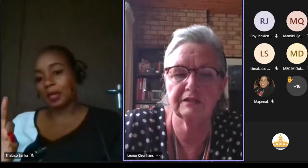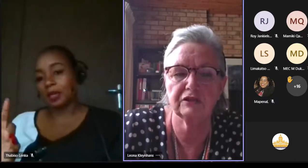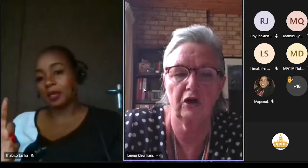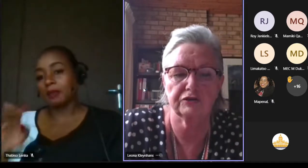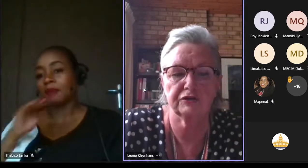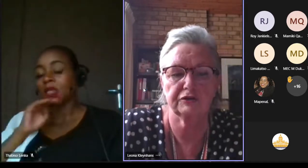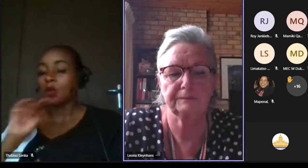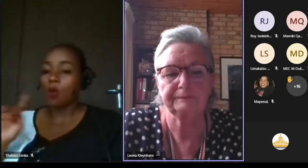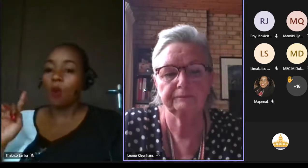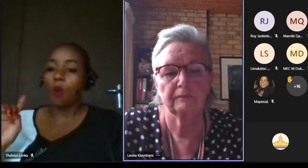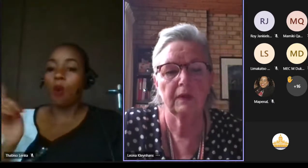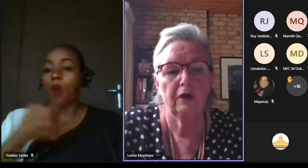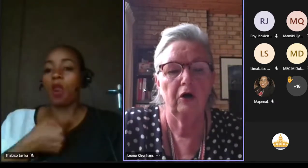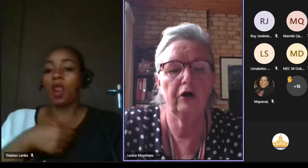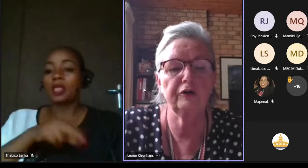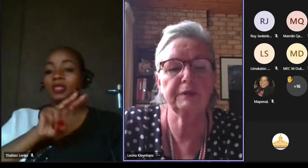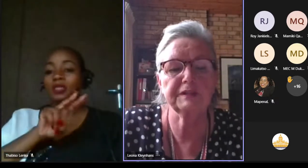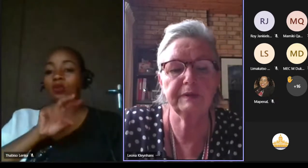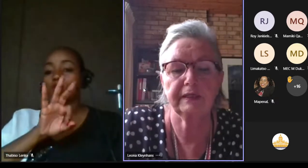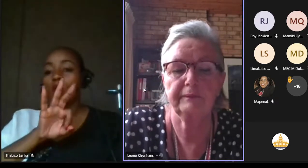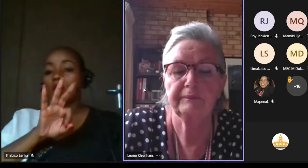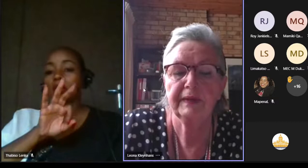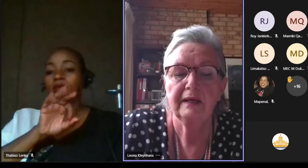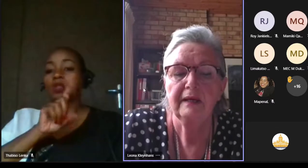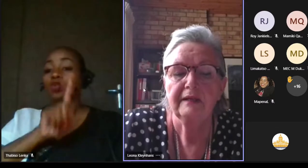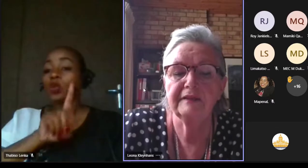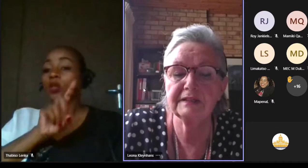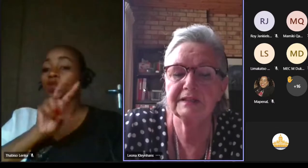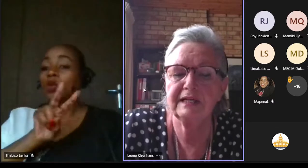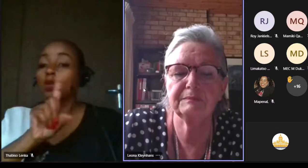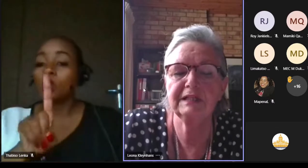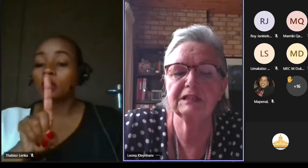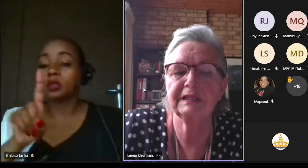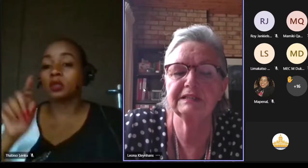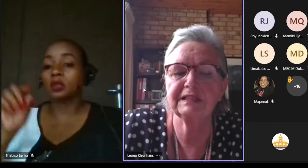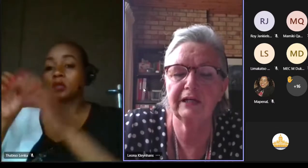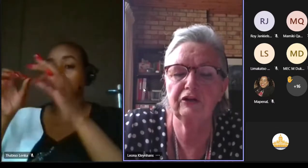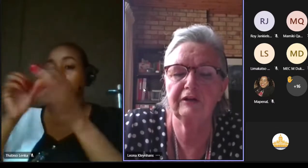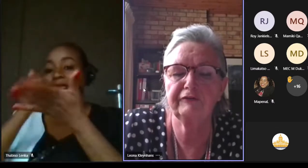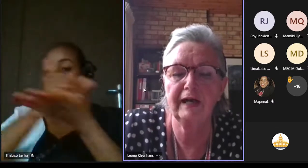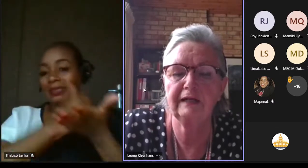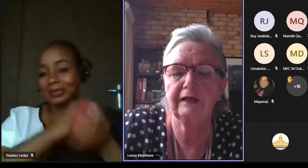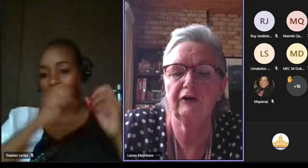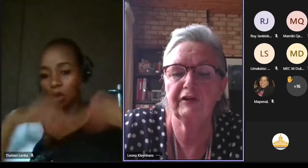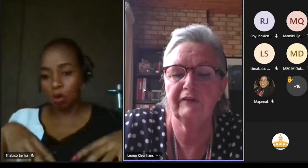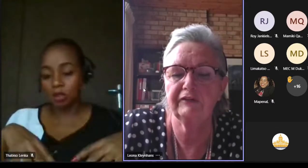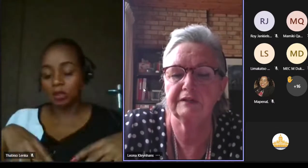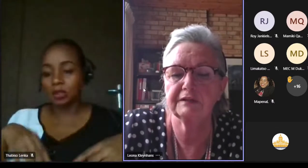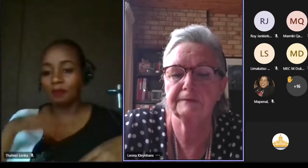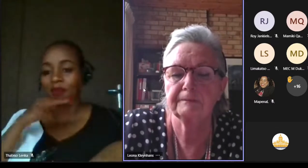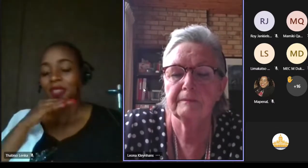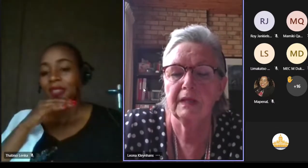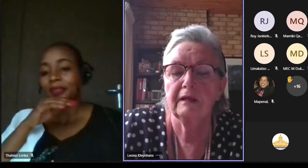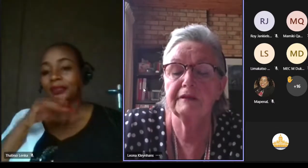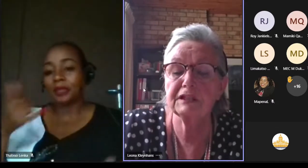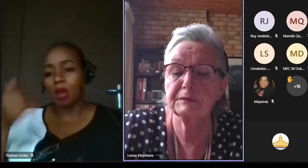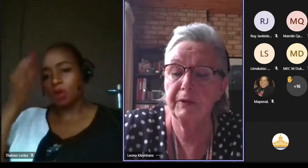159 seats lost. Honourable Speaker, this has been a spectacular failure of